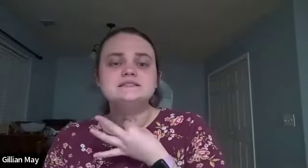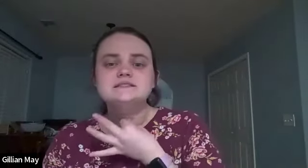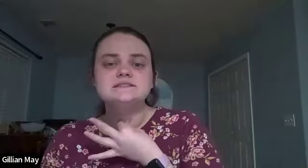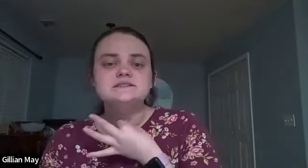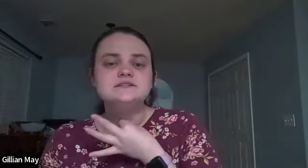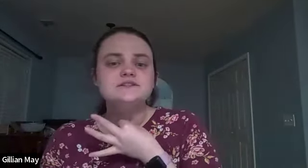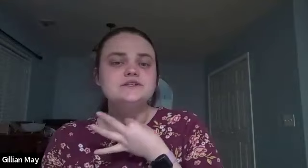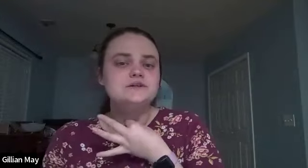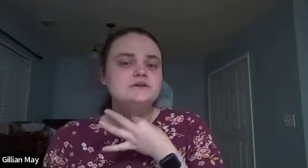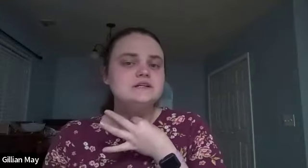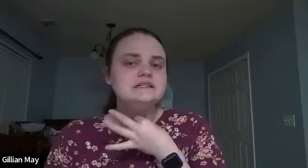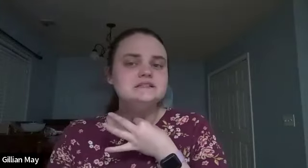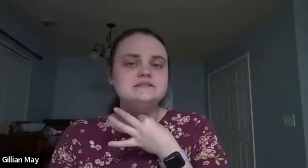Curious. Curious.